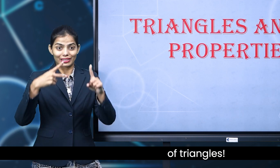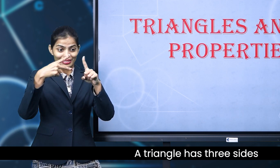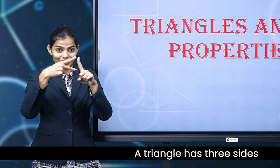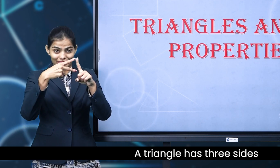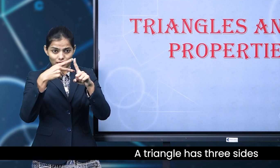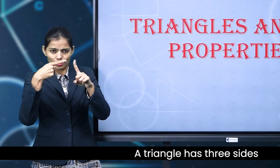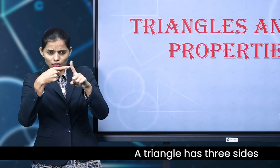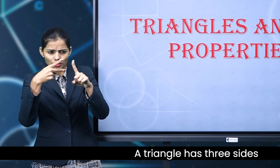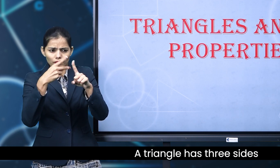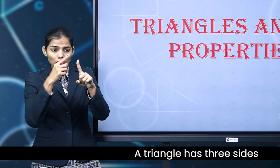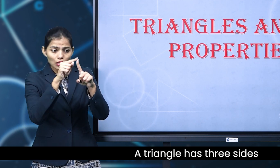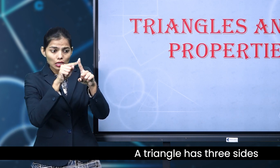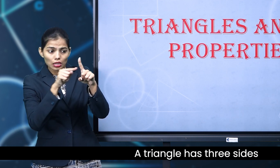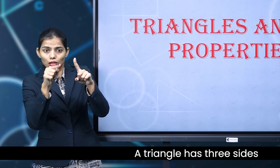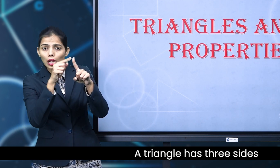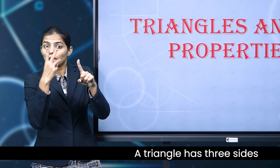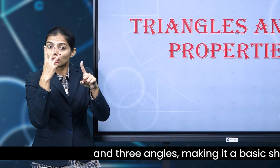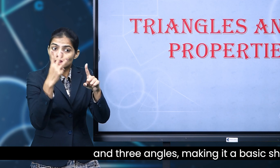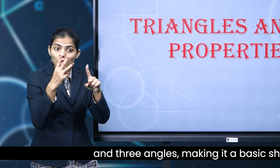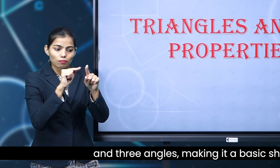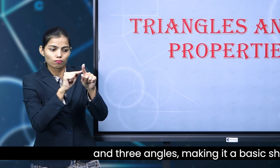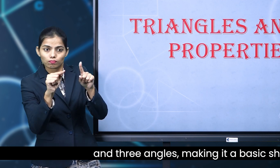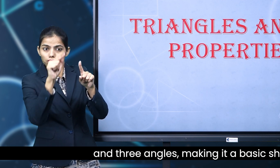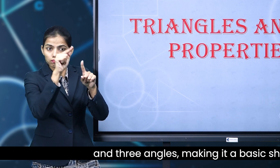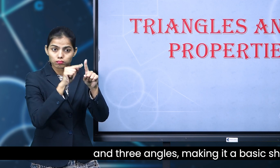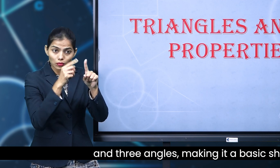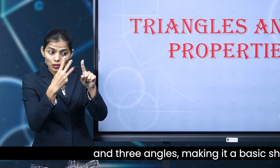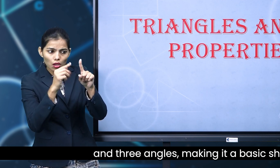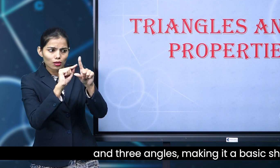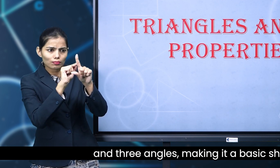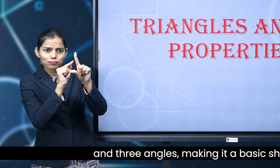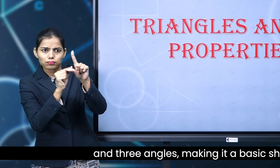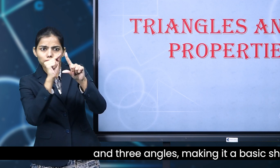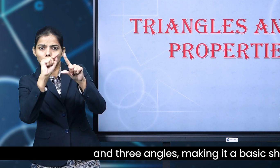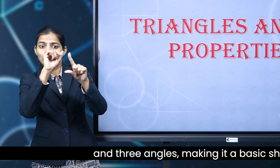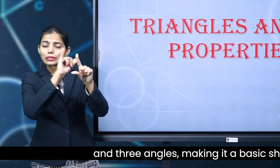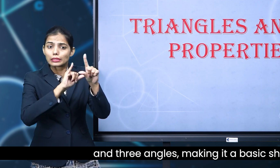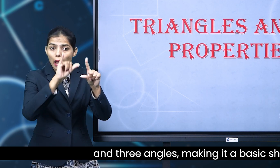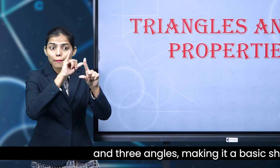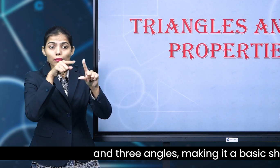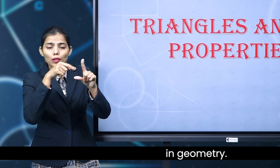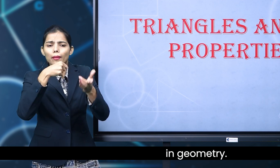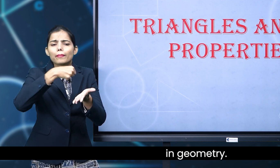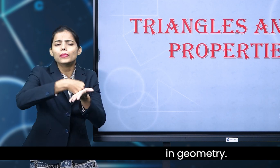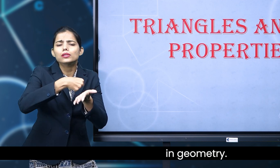A triangle has 3 sides and 3 angles, making it a basic shape in a geometry.